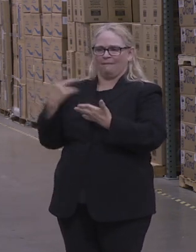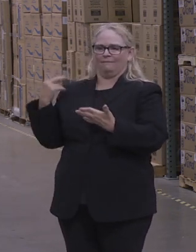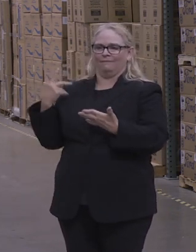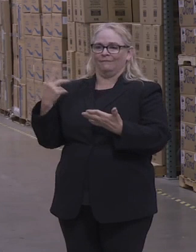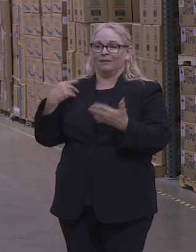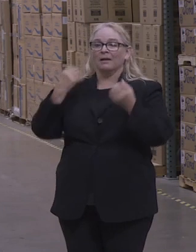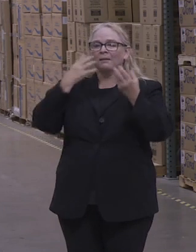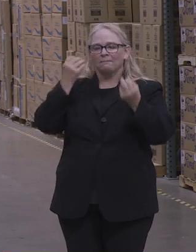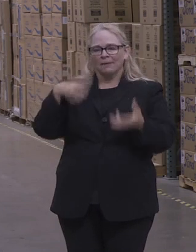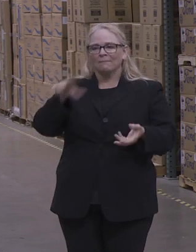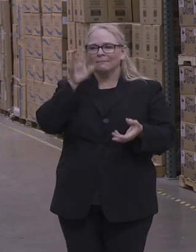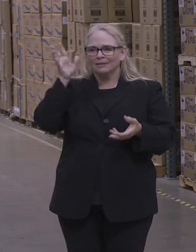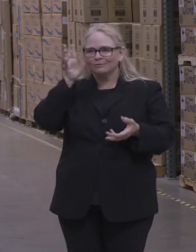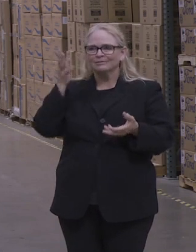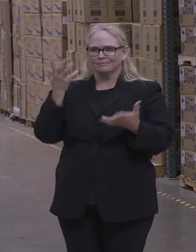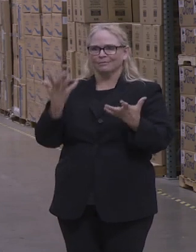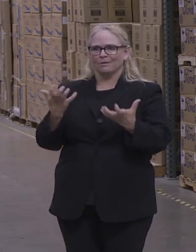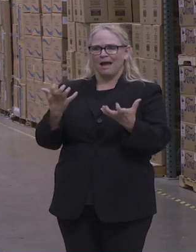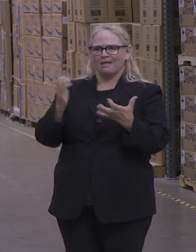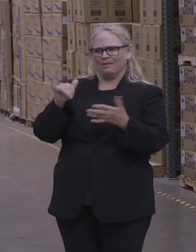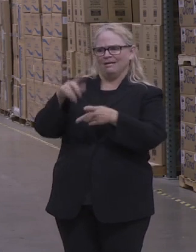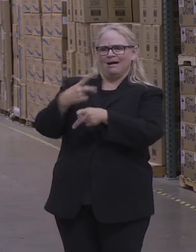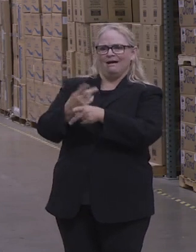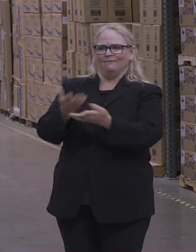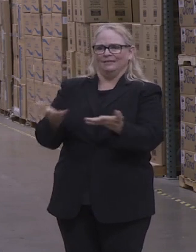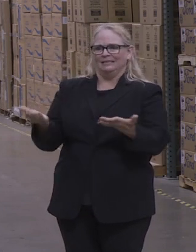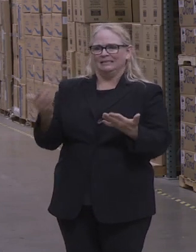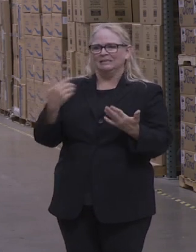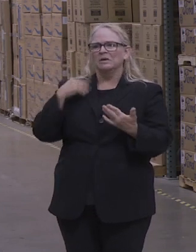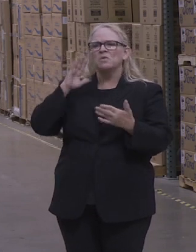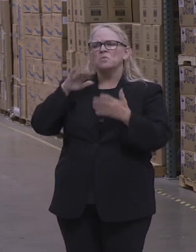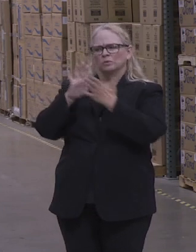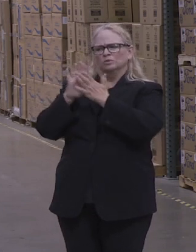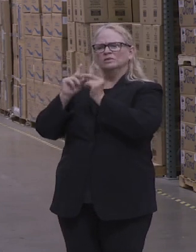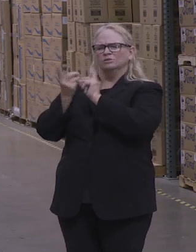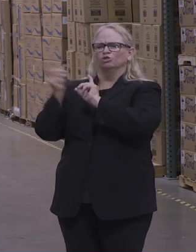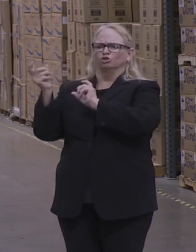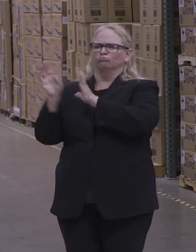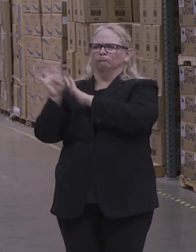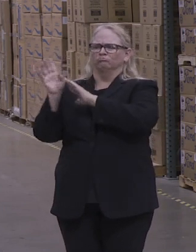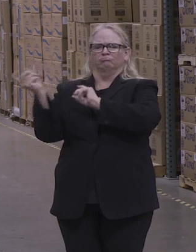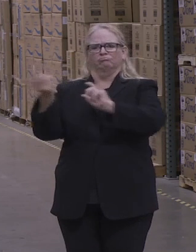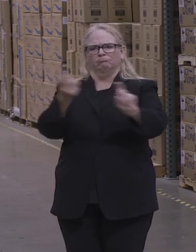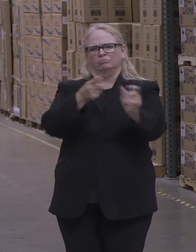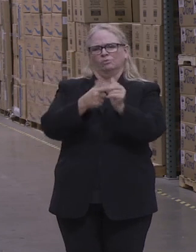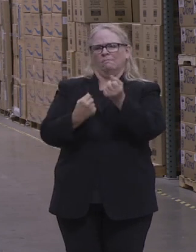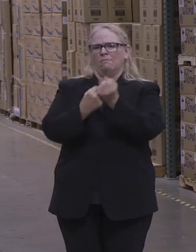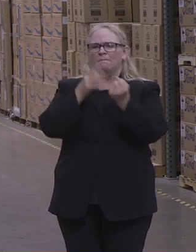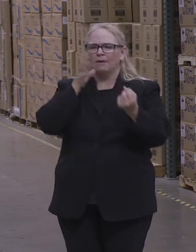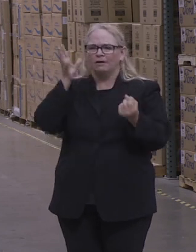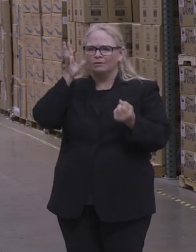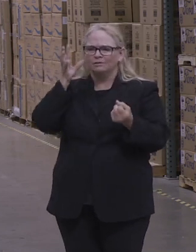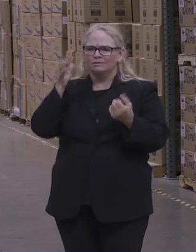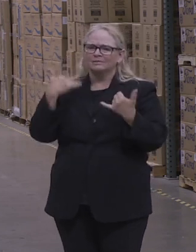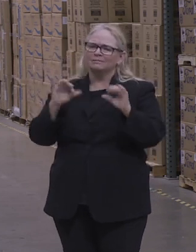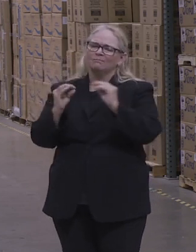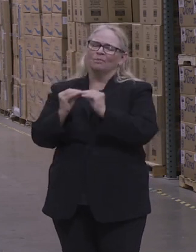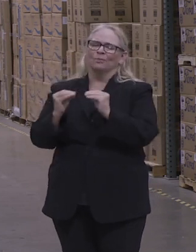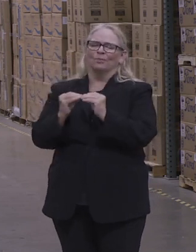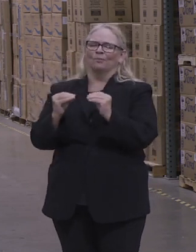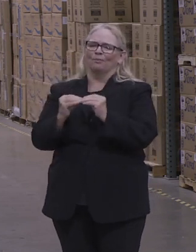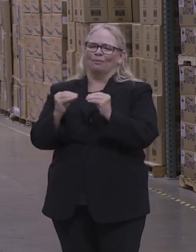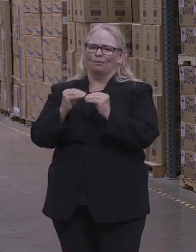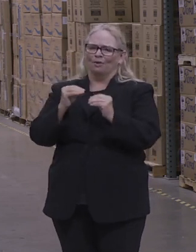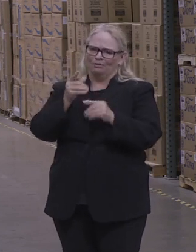at LA Unified School District beginning to do a lot of that as well, to his credit. And so we're going to have to do a lot more because you're